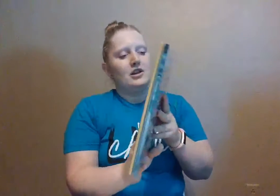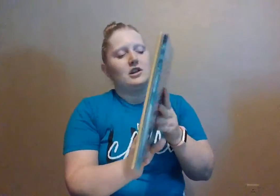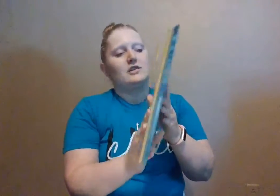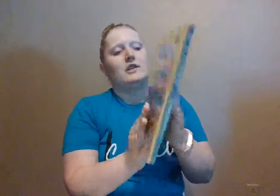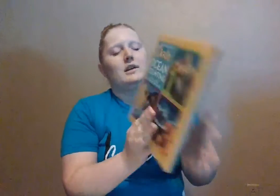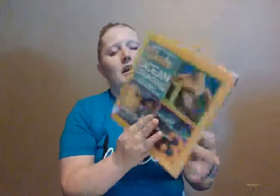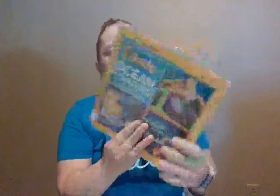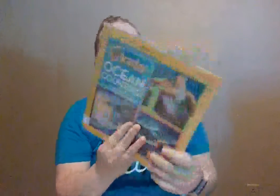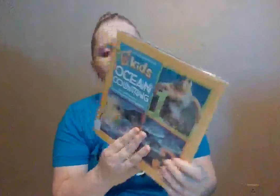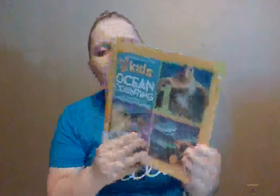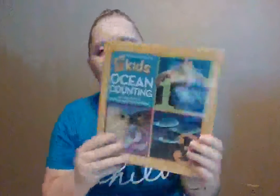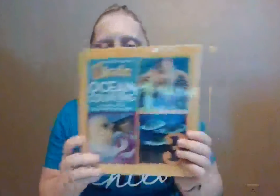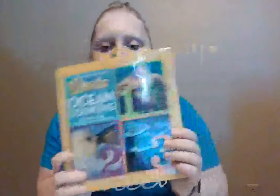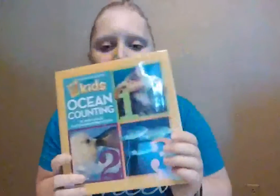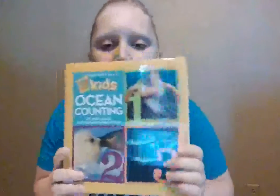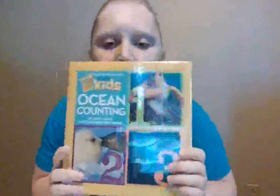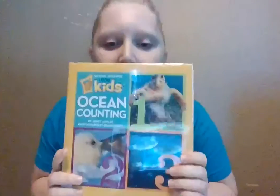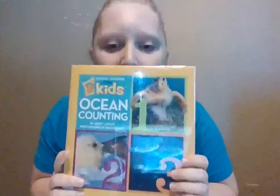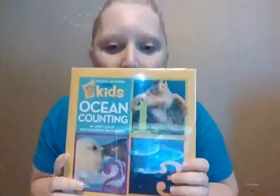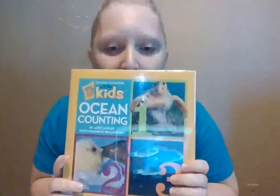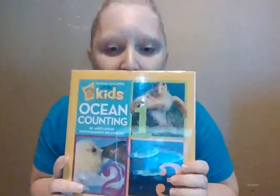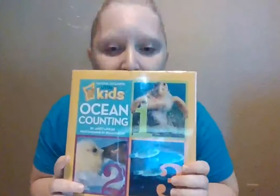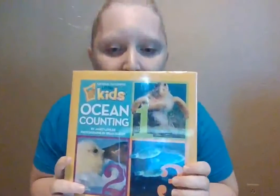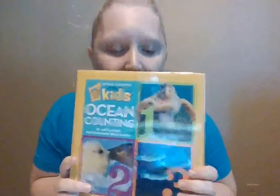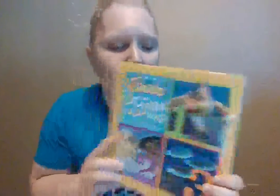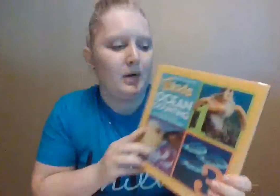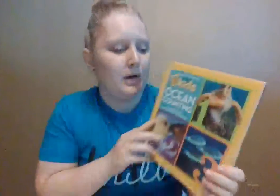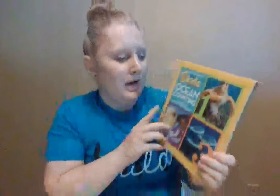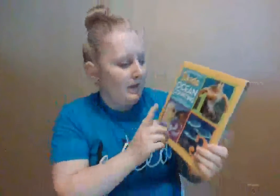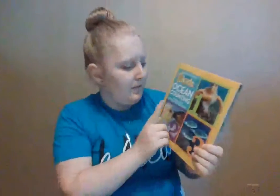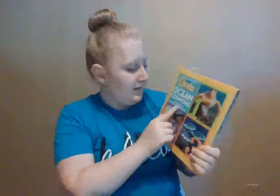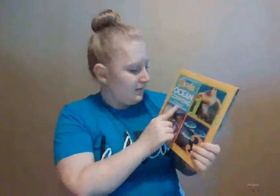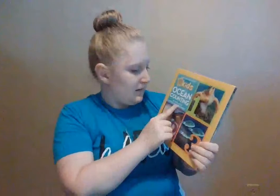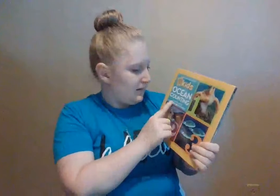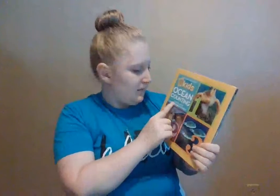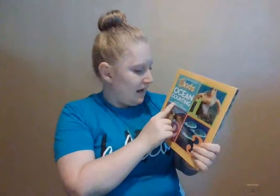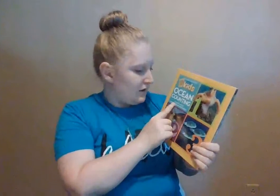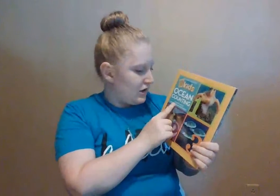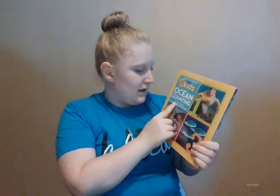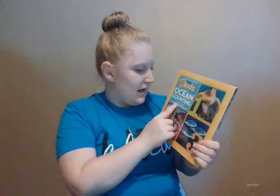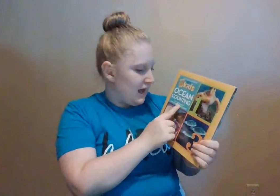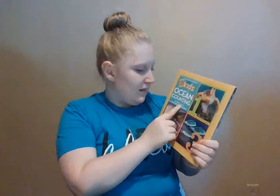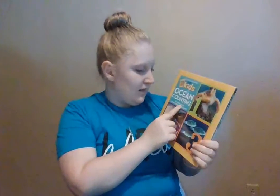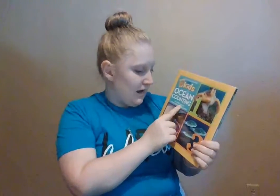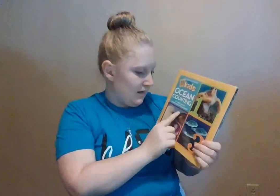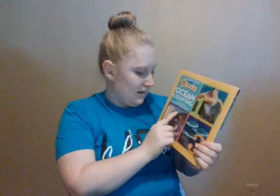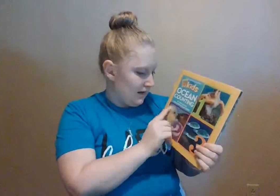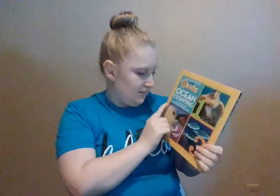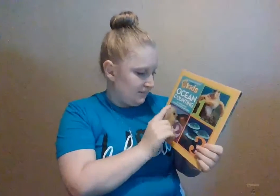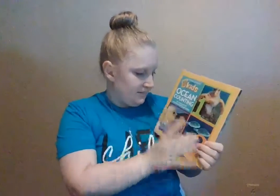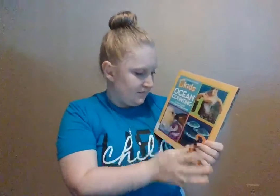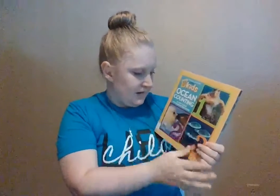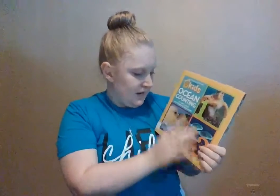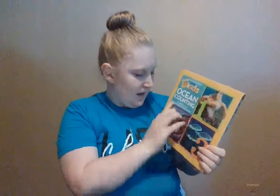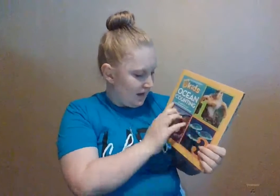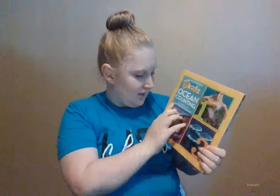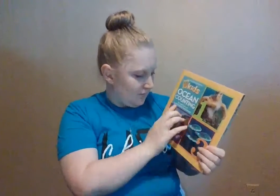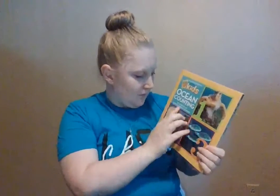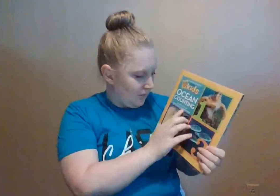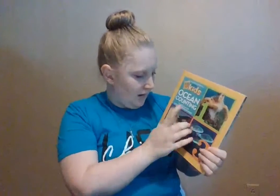National Geographic Little Kids Ocean Counting book. And this one's by Jeanette Lawler. And the photographs